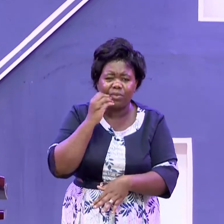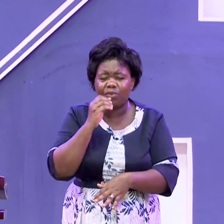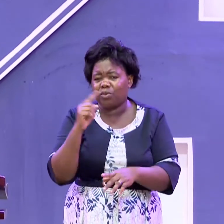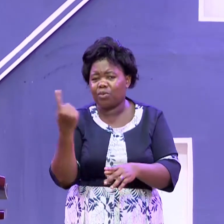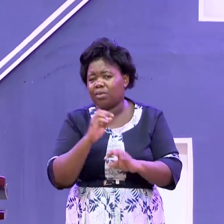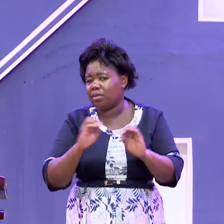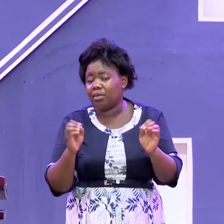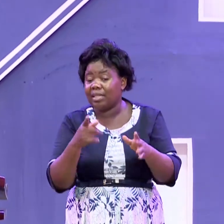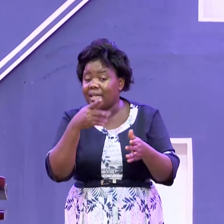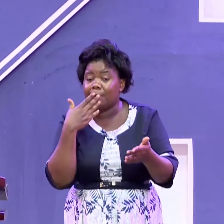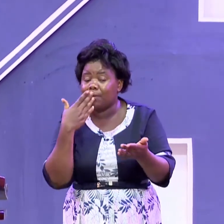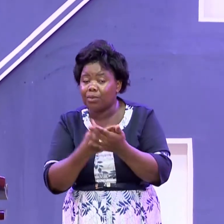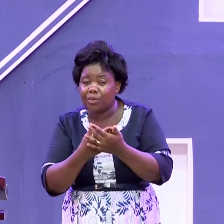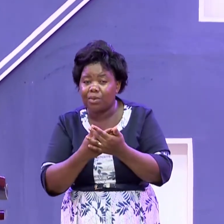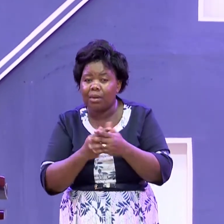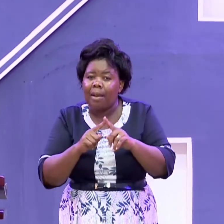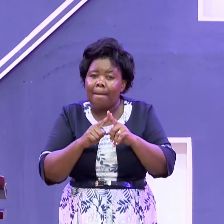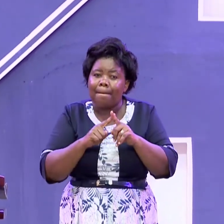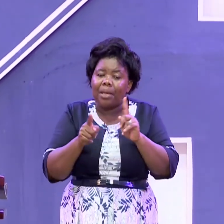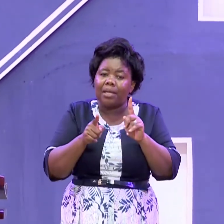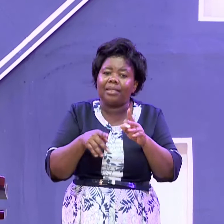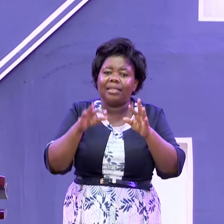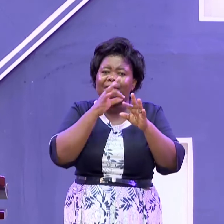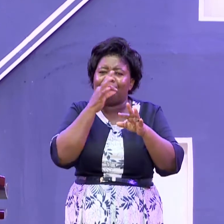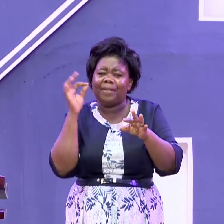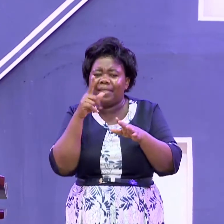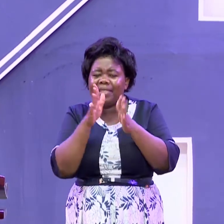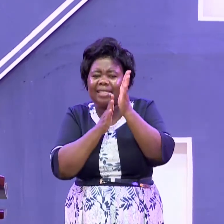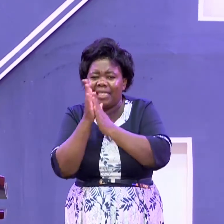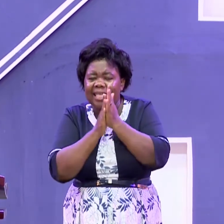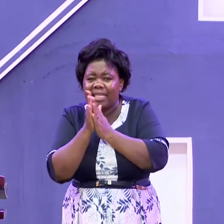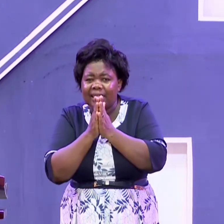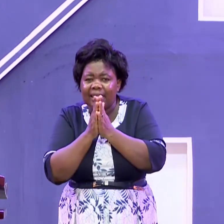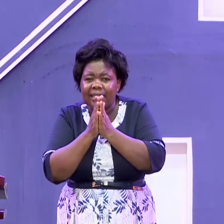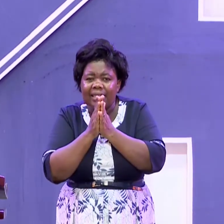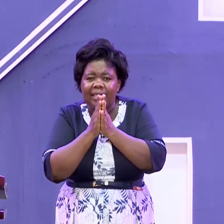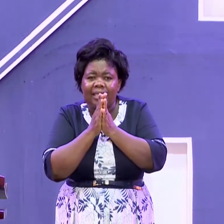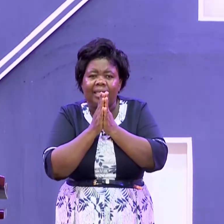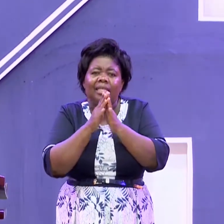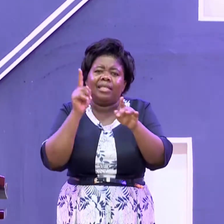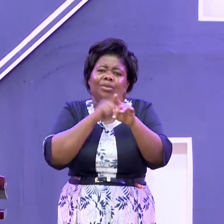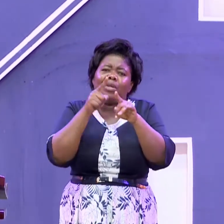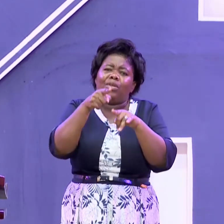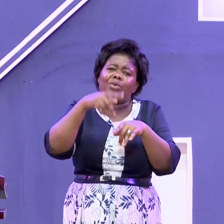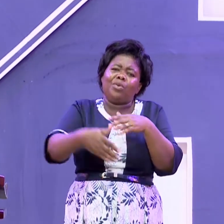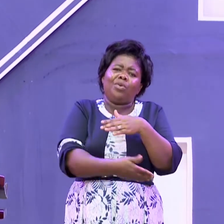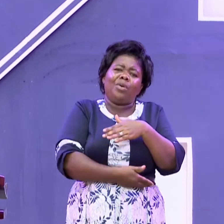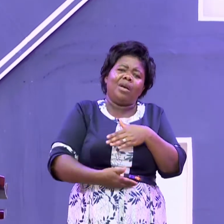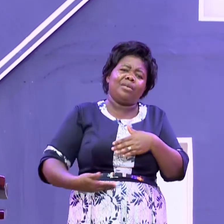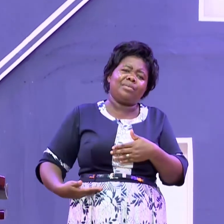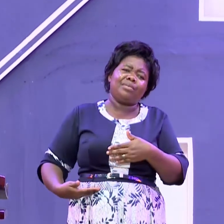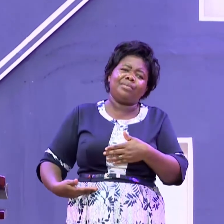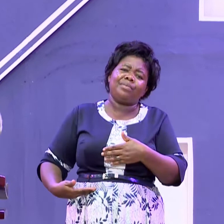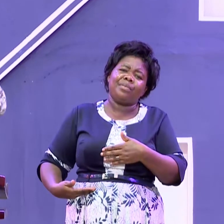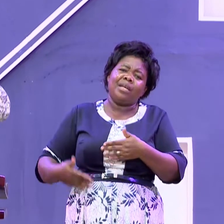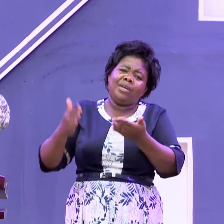toyina mmere. That is good. Echo kirungi. But the first thing he desires. Nayo kusiba kwayagala. Is as you are going without food. Nti gogenda nga toyina